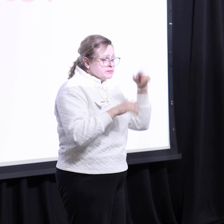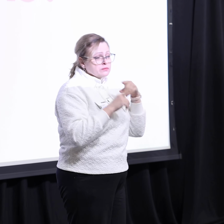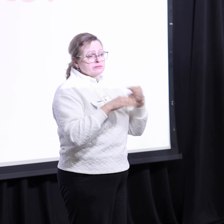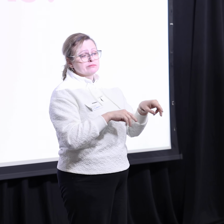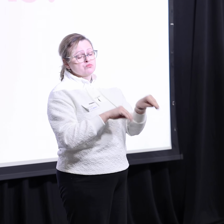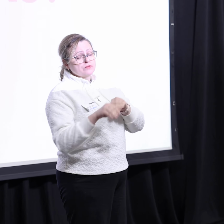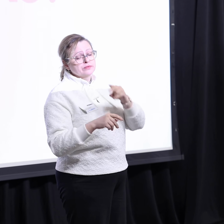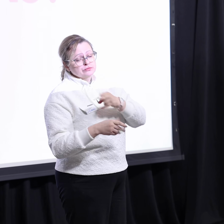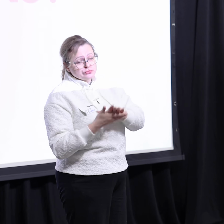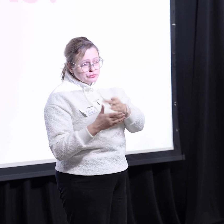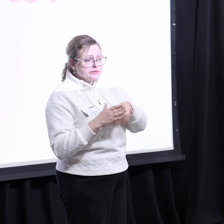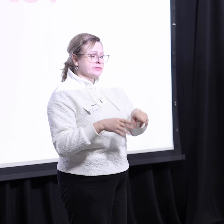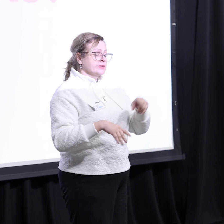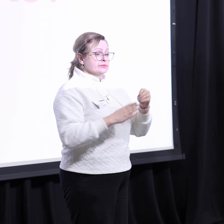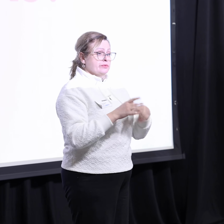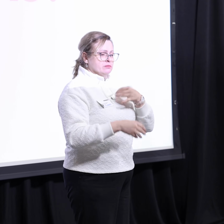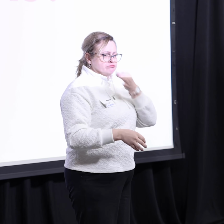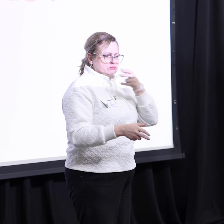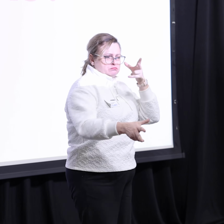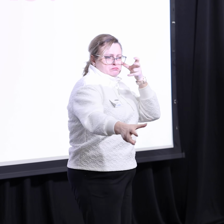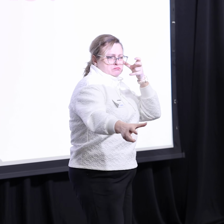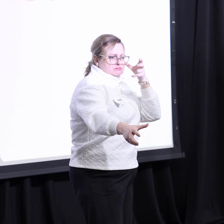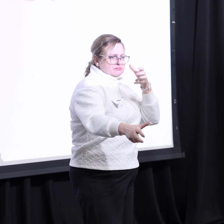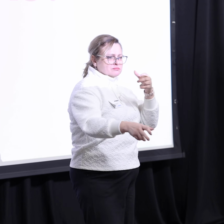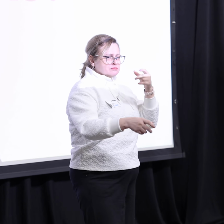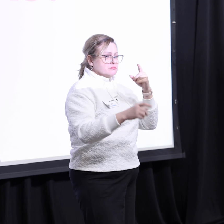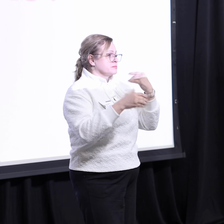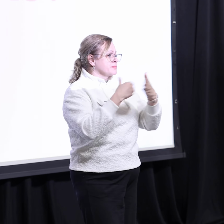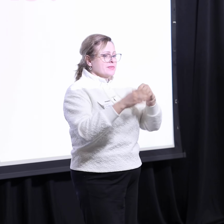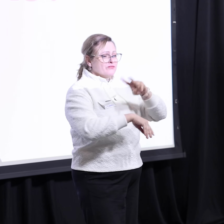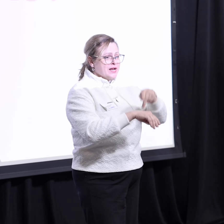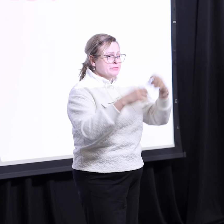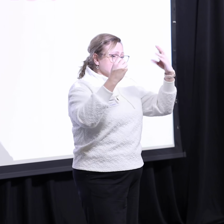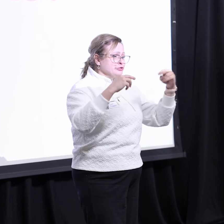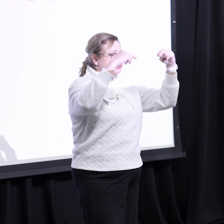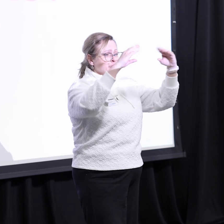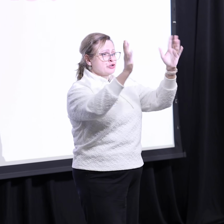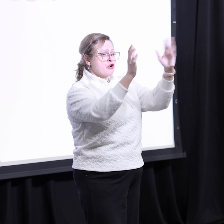was going to school, and I was forced to read lips for a long time.